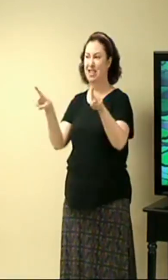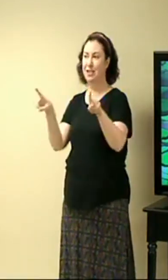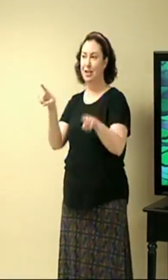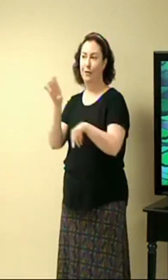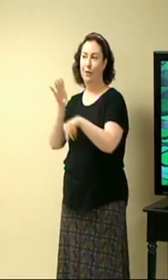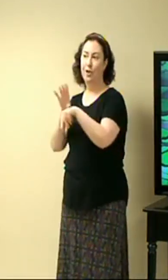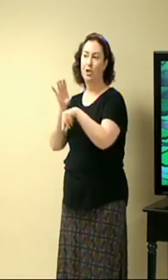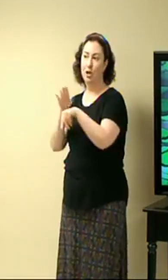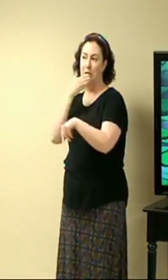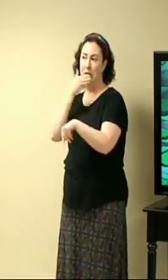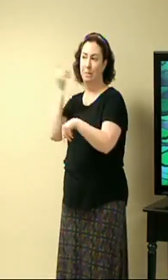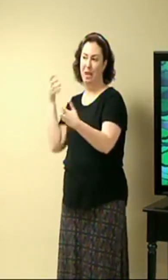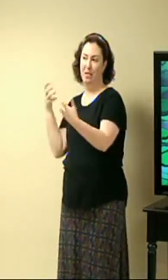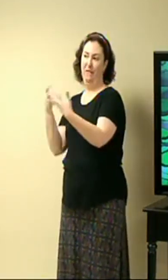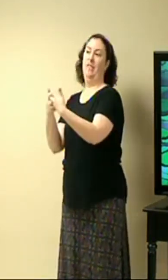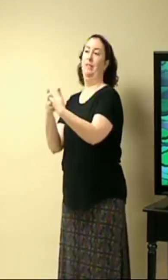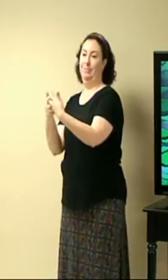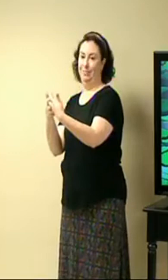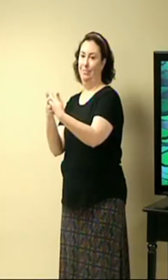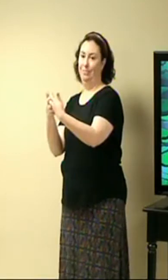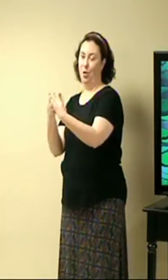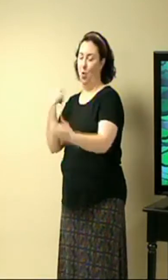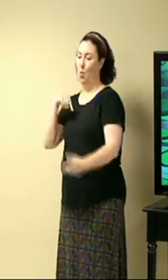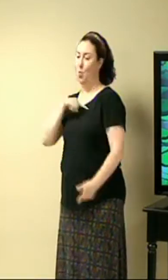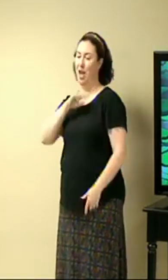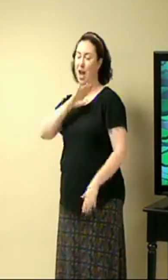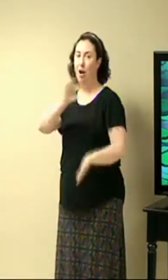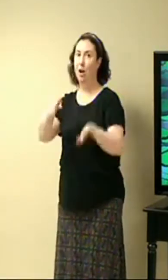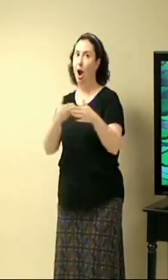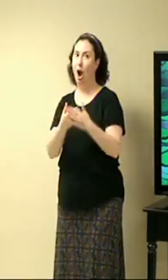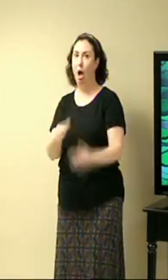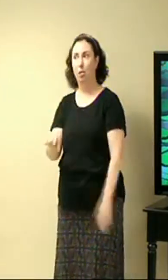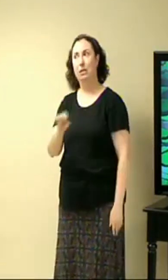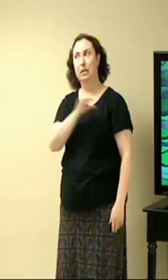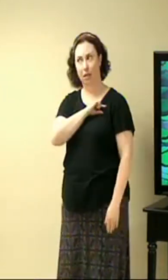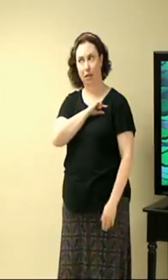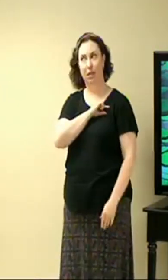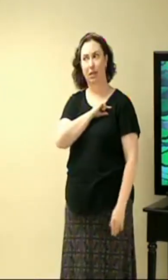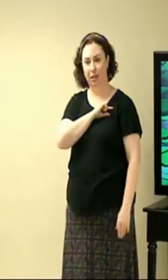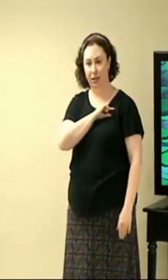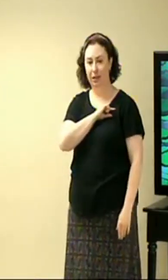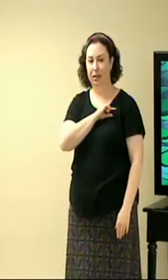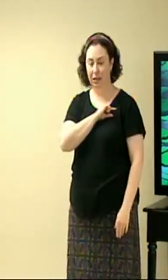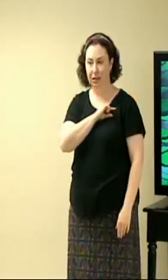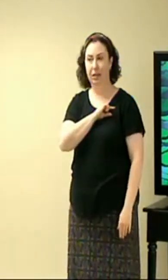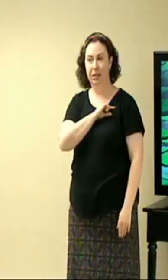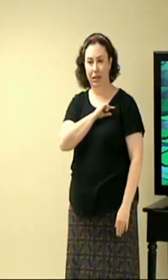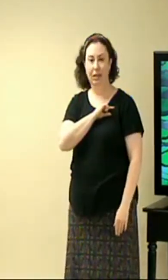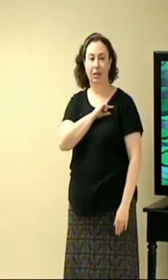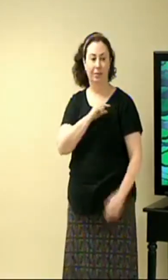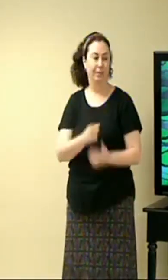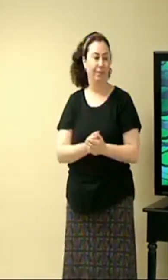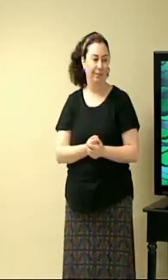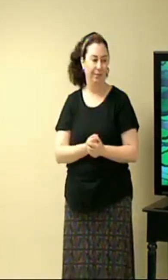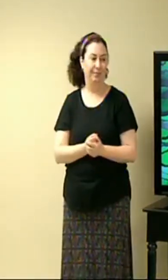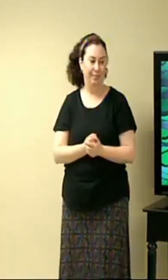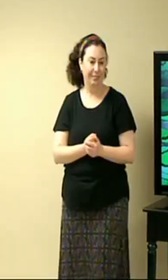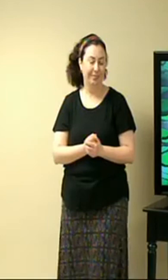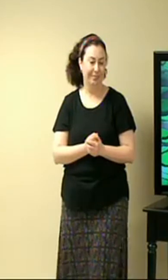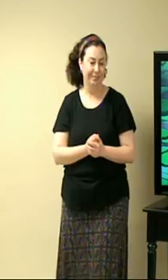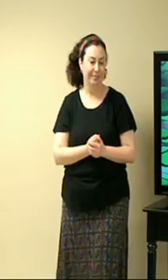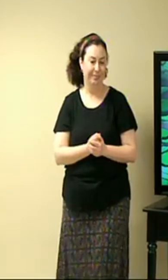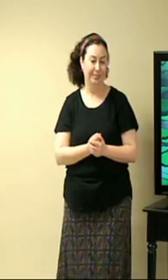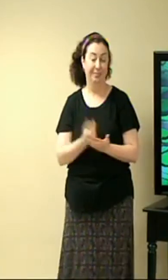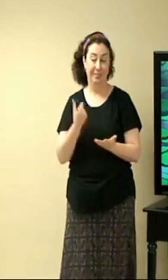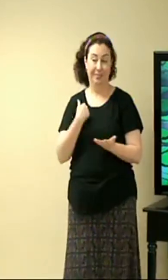are guilty. And that's just one of the many tables I think God would overthrow. If I had more time and if you didn't want to eat lunch, we could talk about